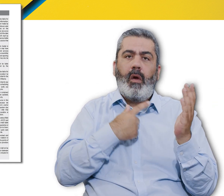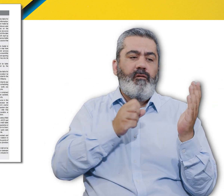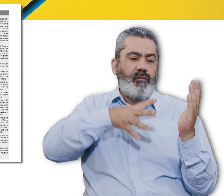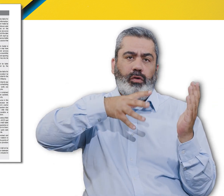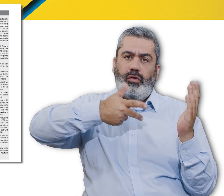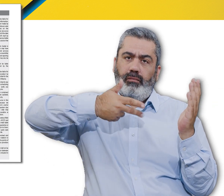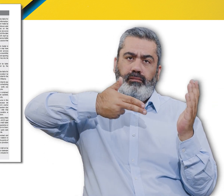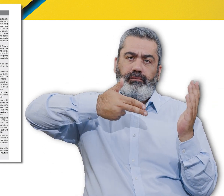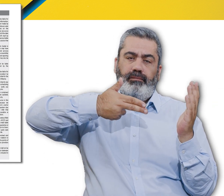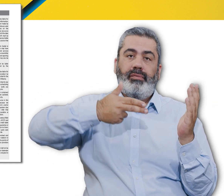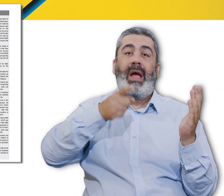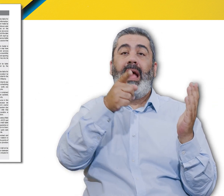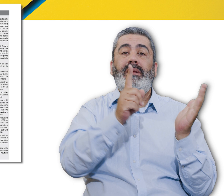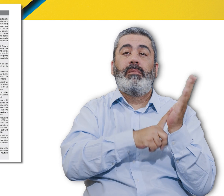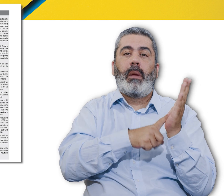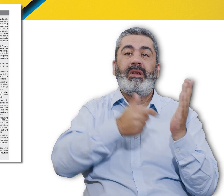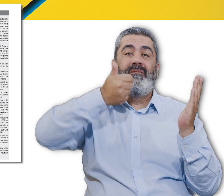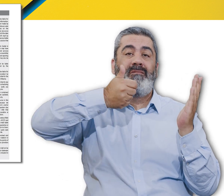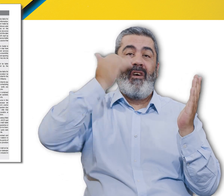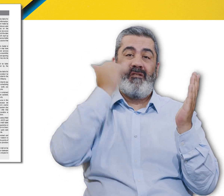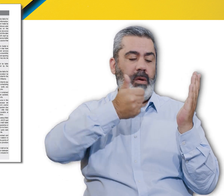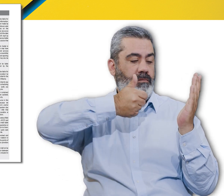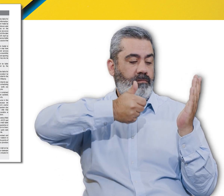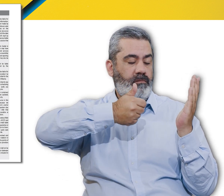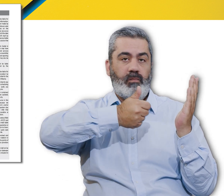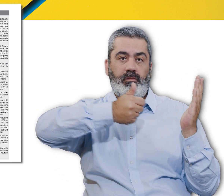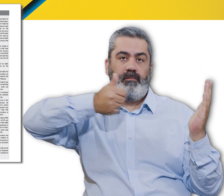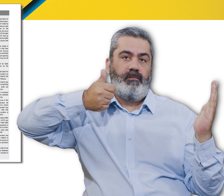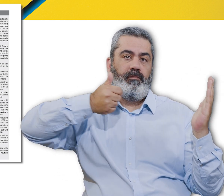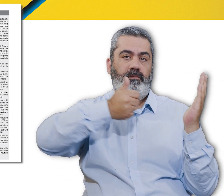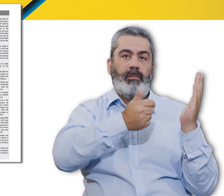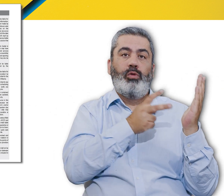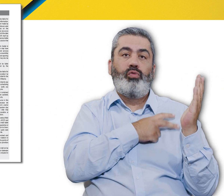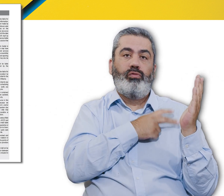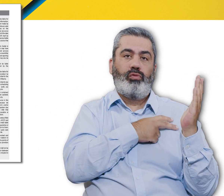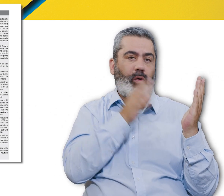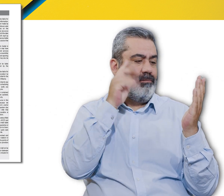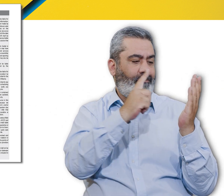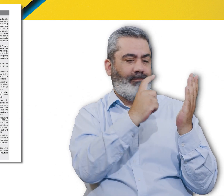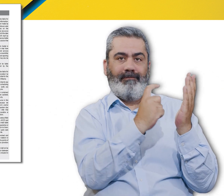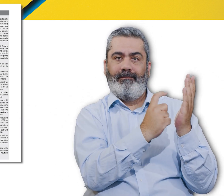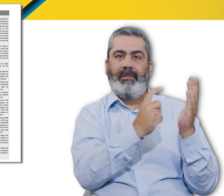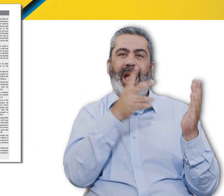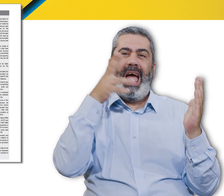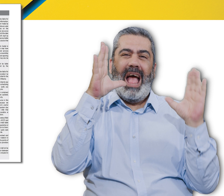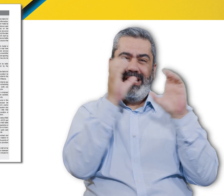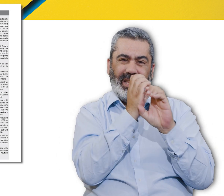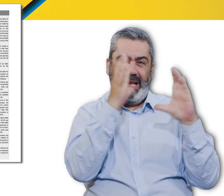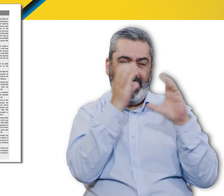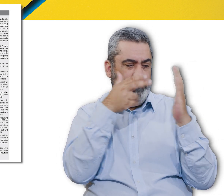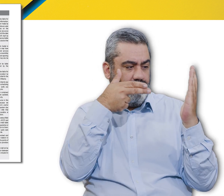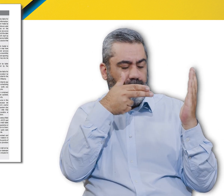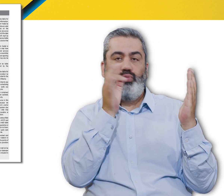dedicated QR reader applications. Tips: make sure the code is adequately lit. If necessary, turn on